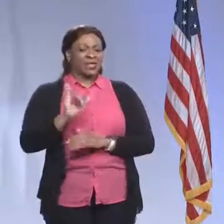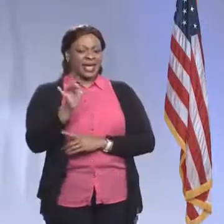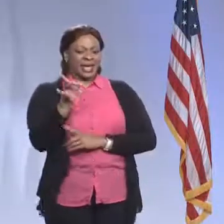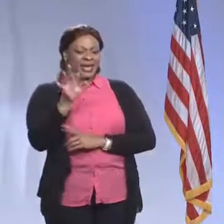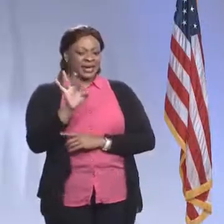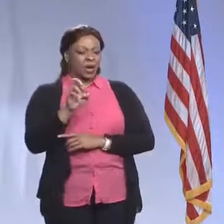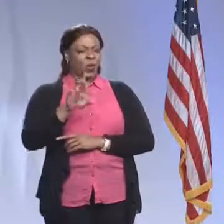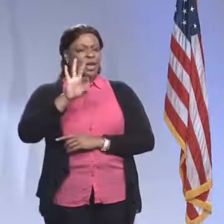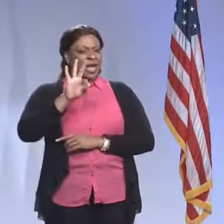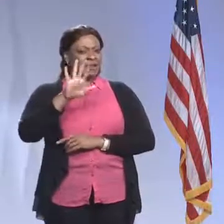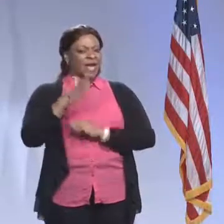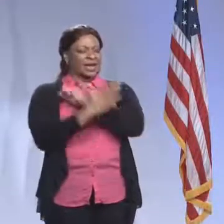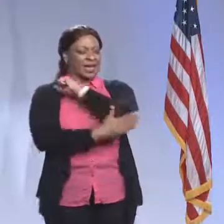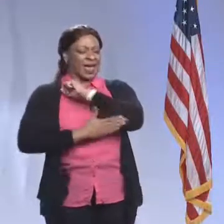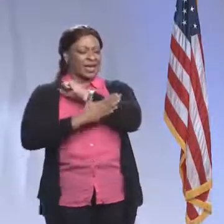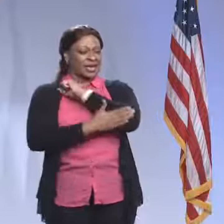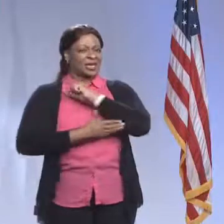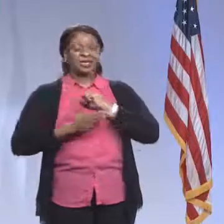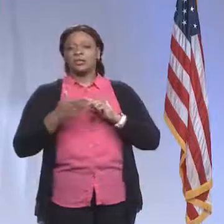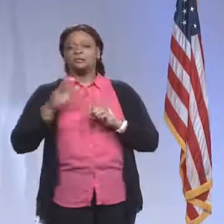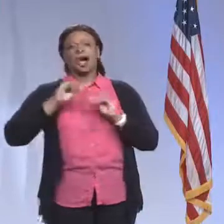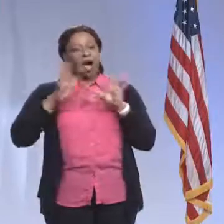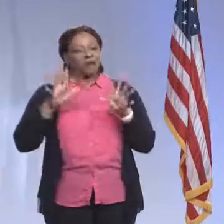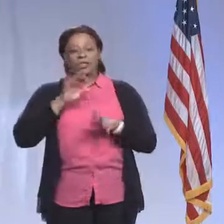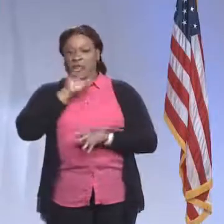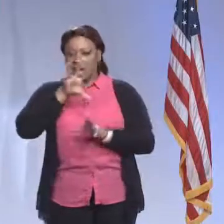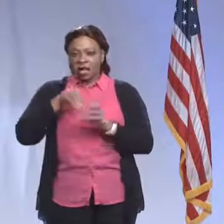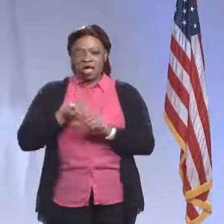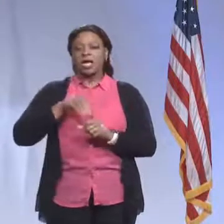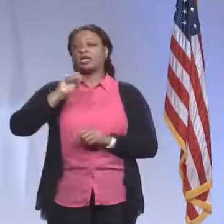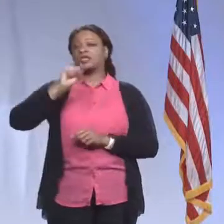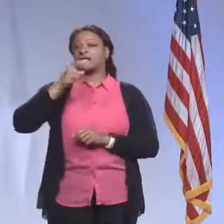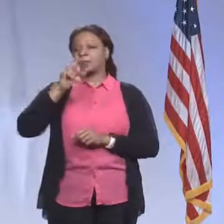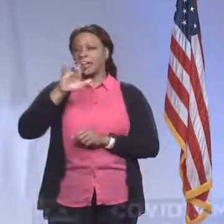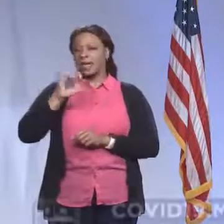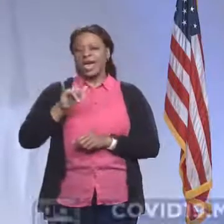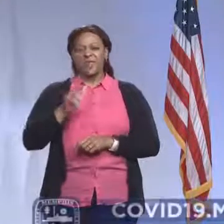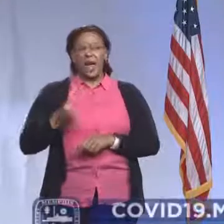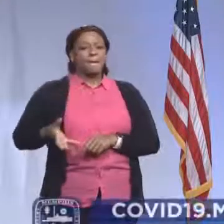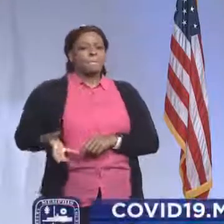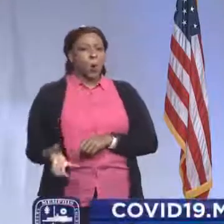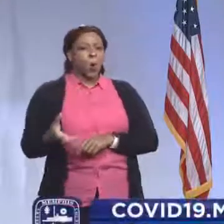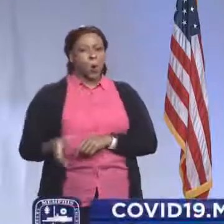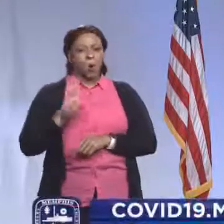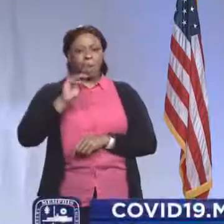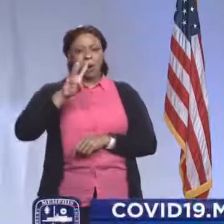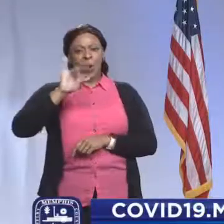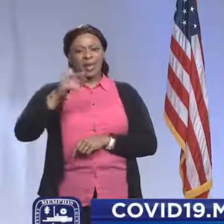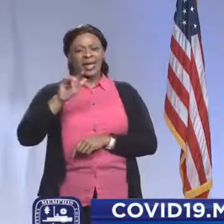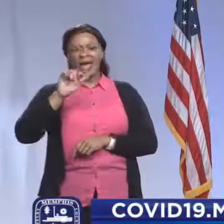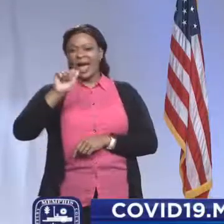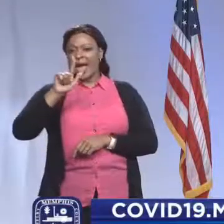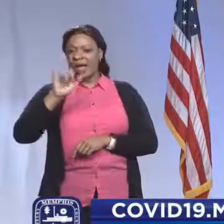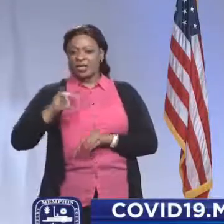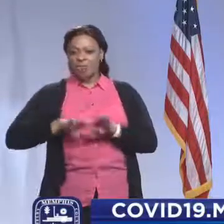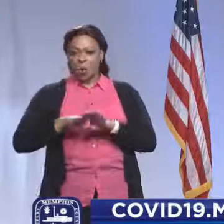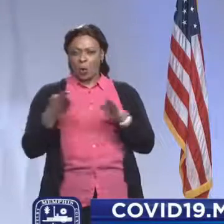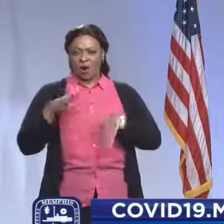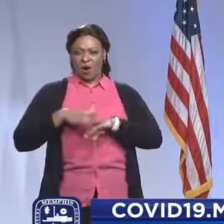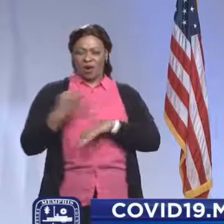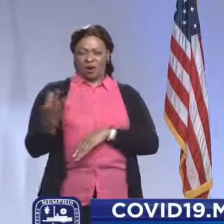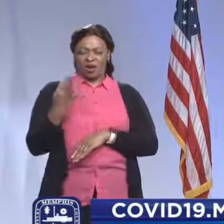of the 95 counties, obviously not Shelby, but allowing bowling alleys and arcades to open Friday. Since yesterday, has there been